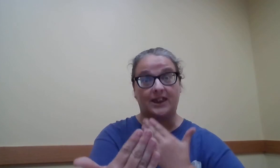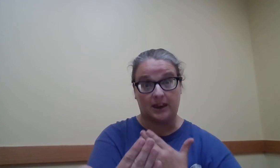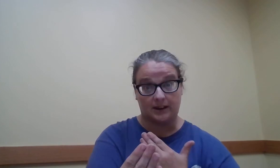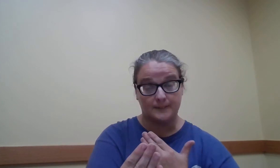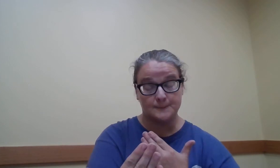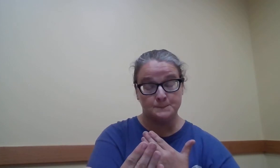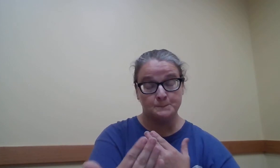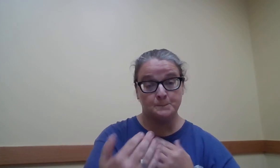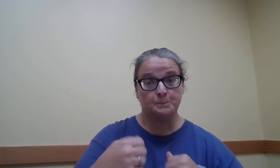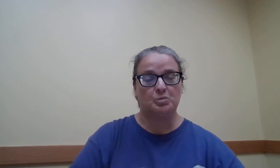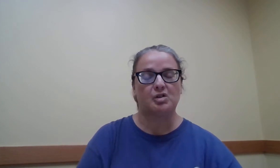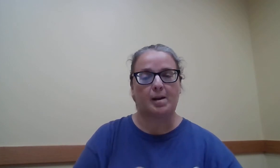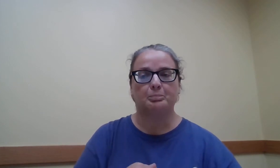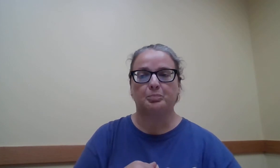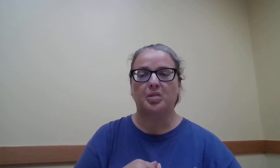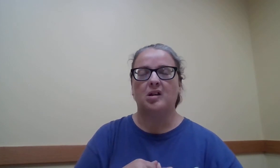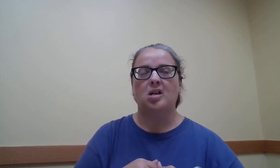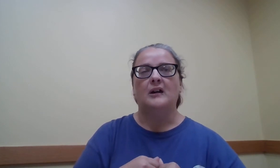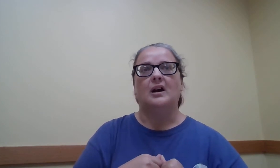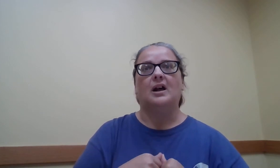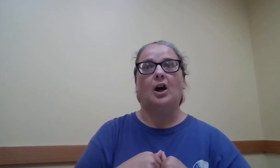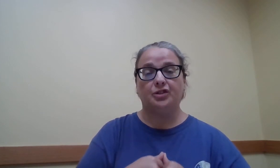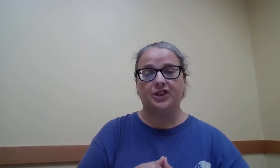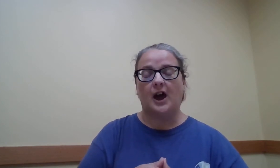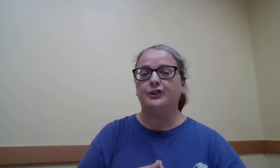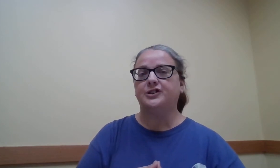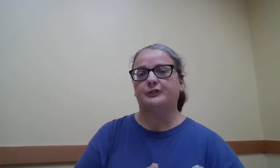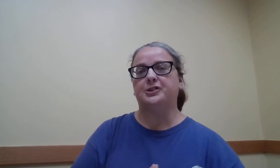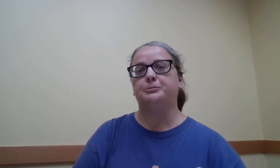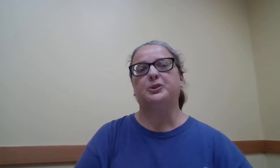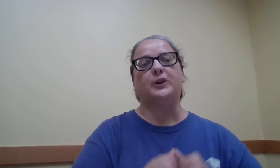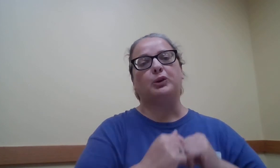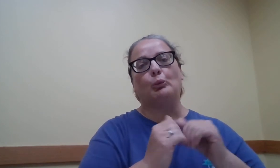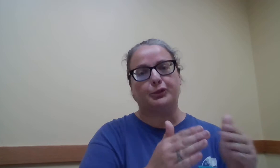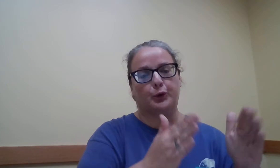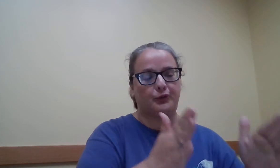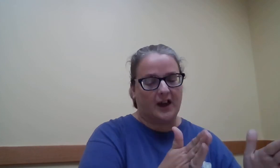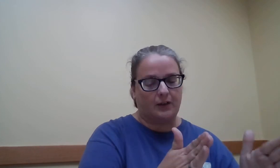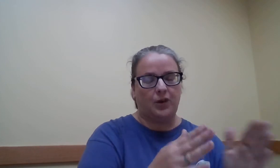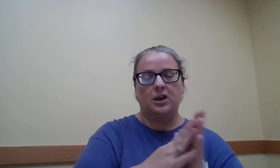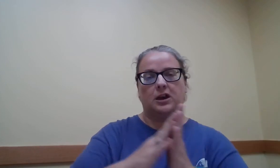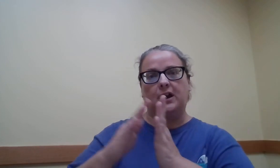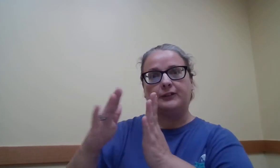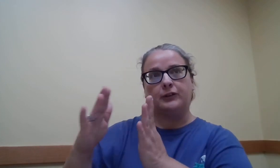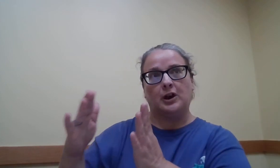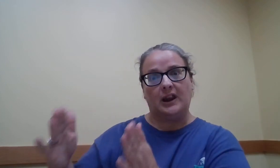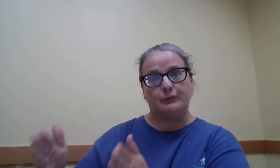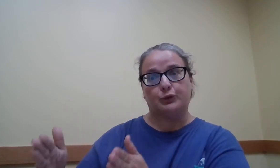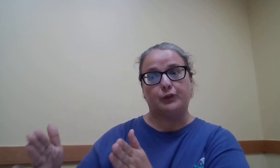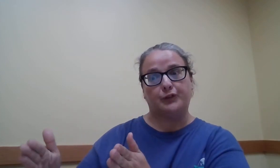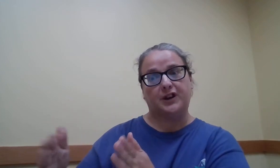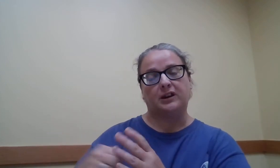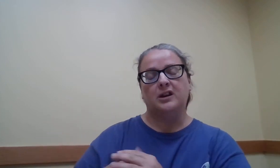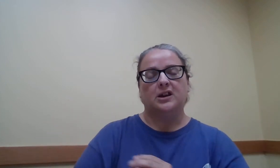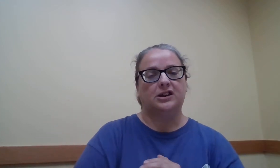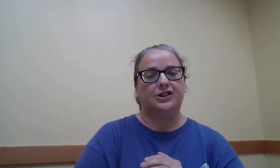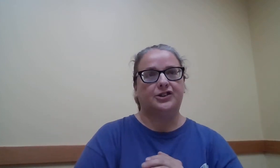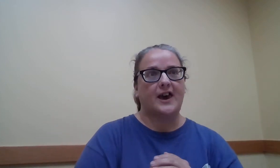in, okay? The other difference between 1 through 5 and 11 through 15 is